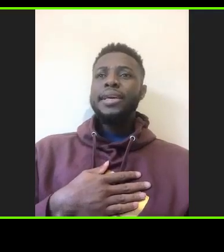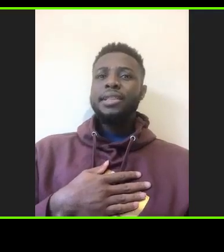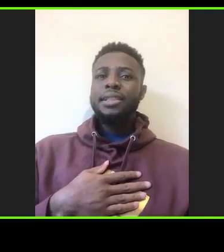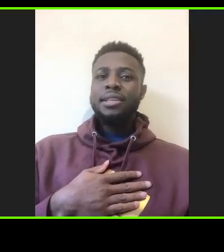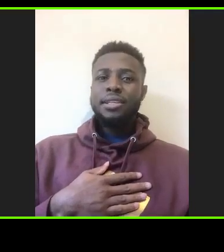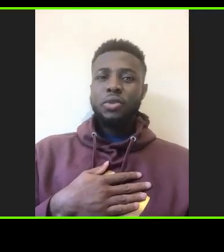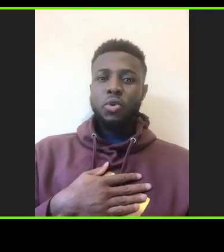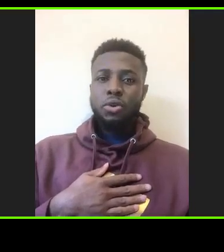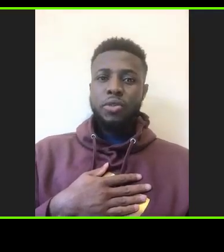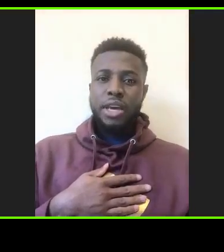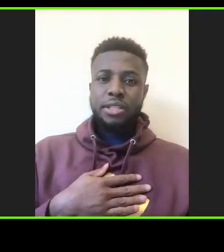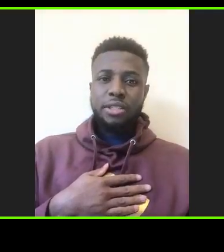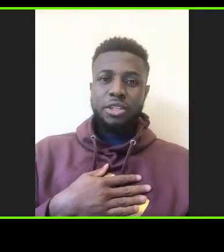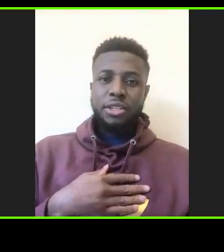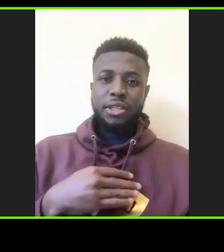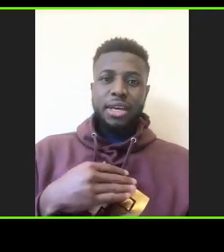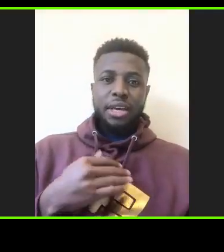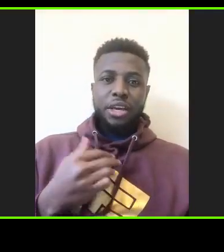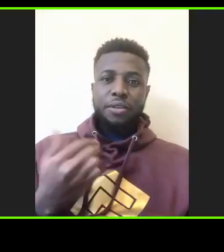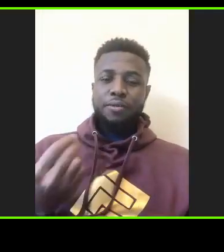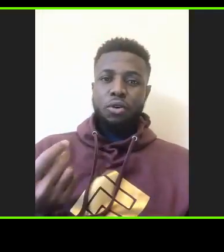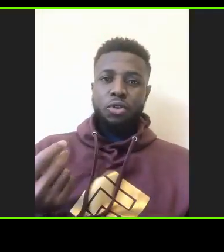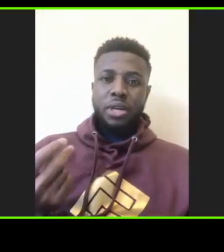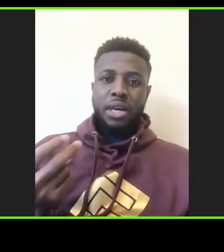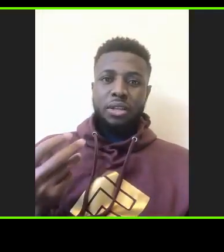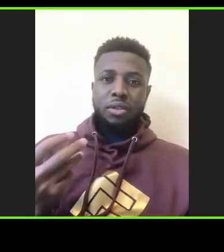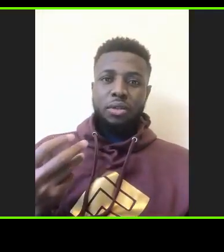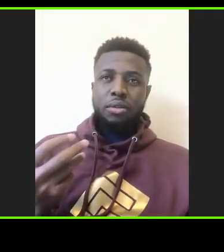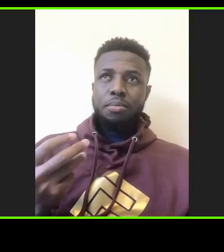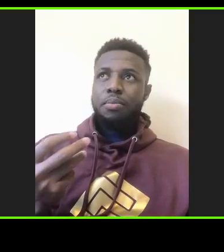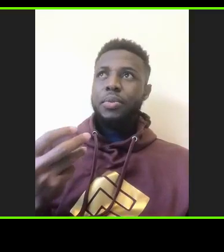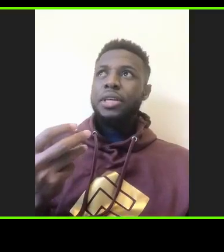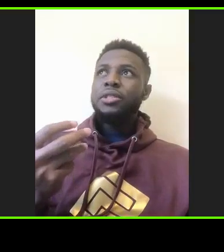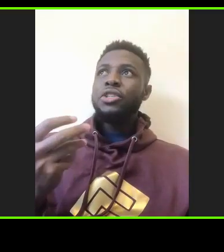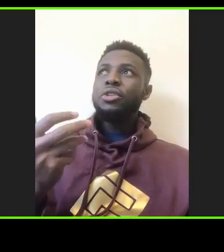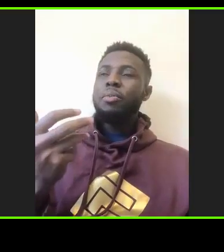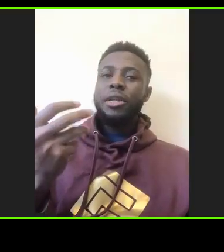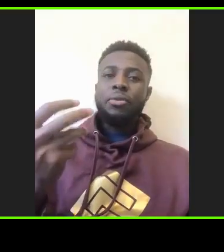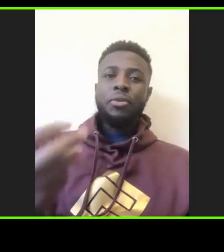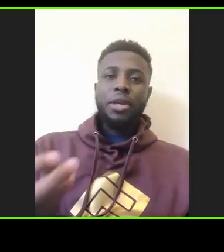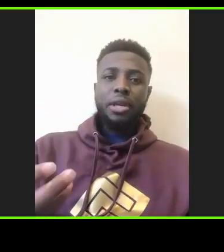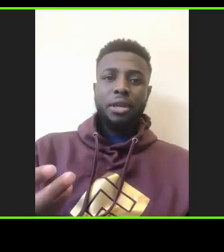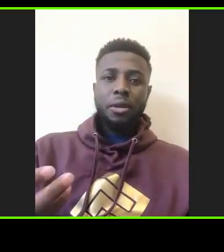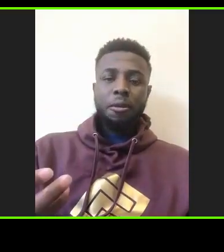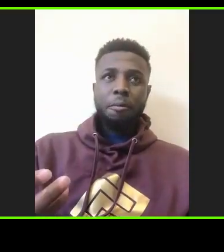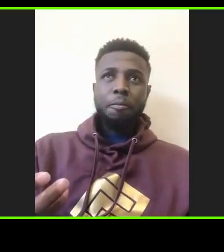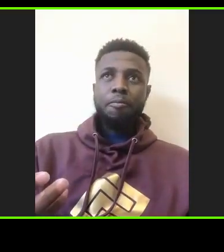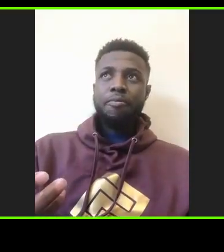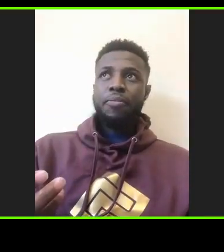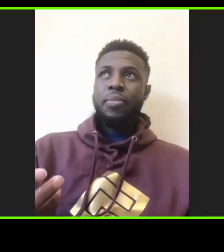this. This is one of the SDGs. It falls under SDG number 3.